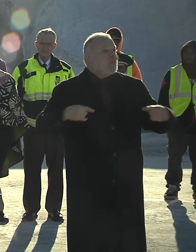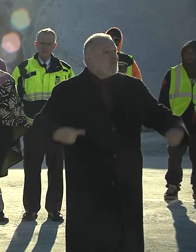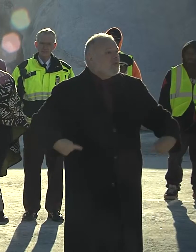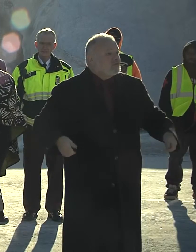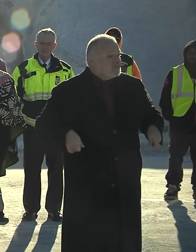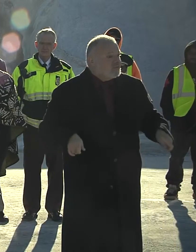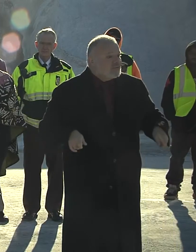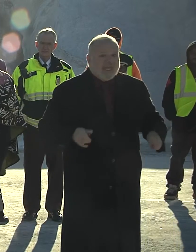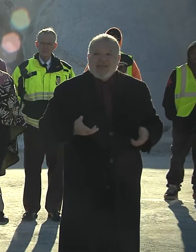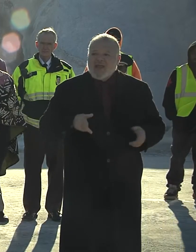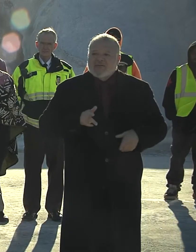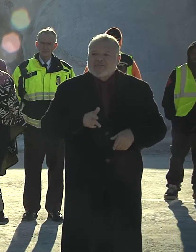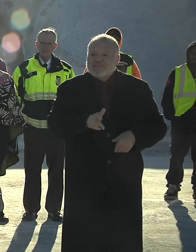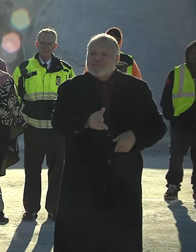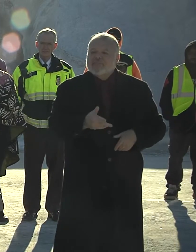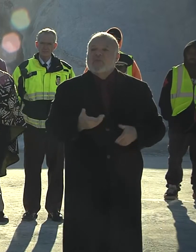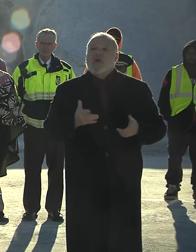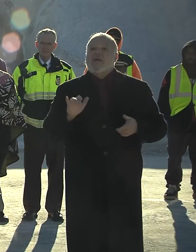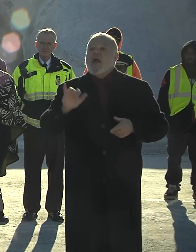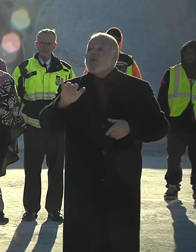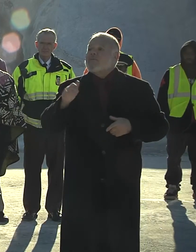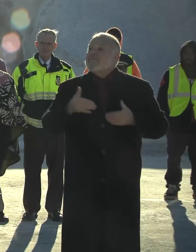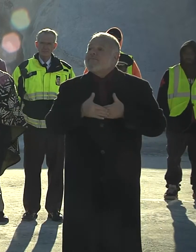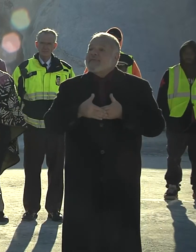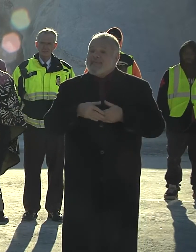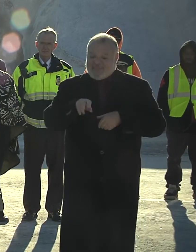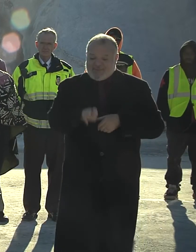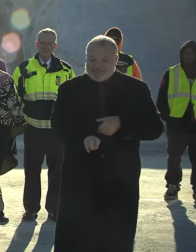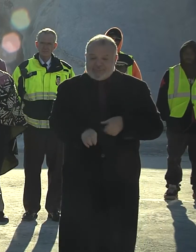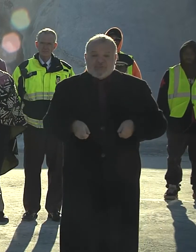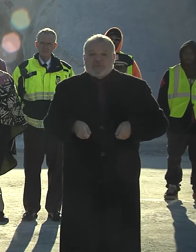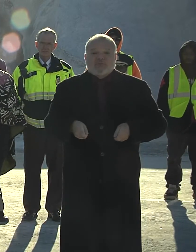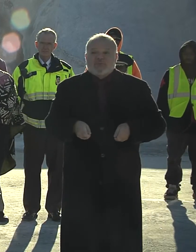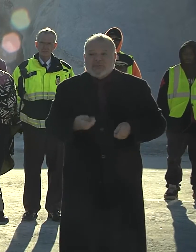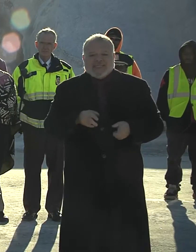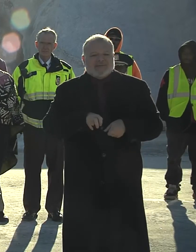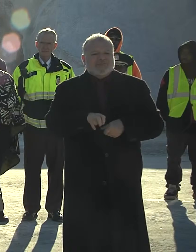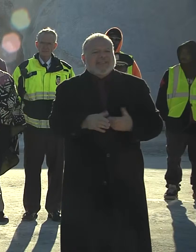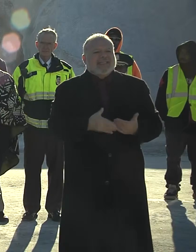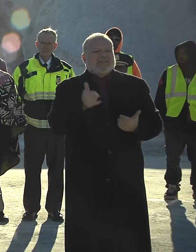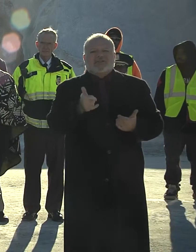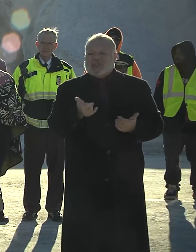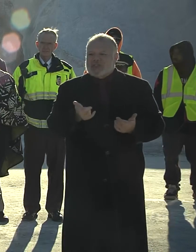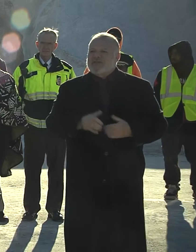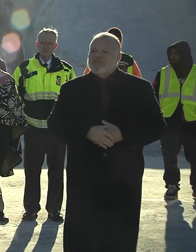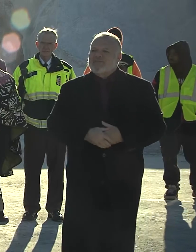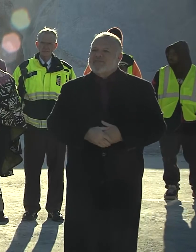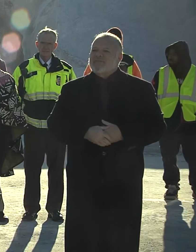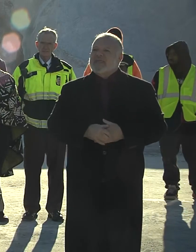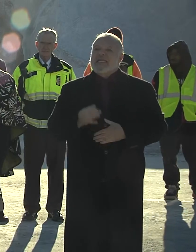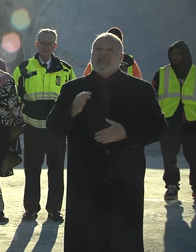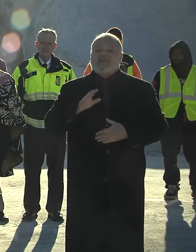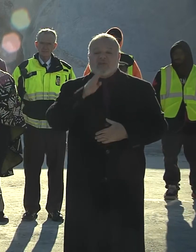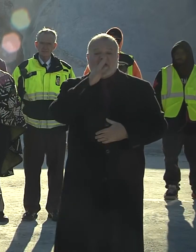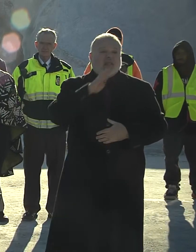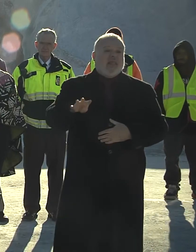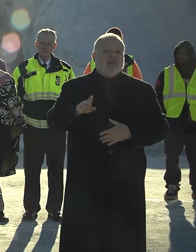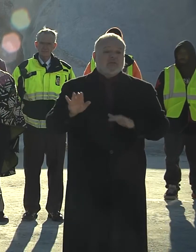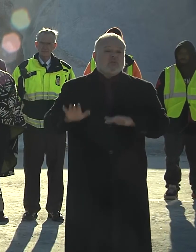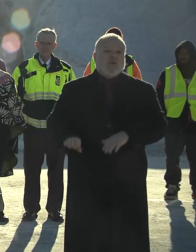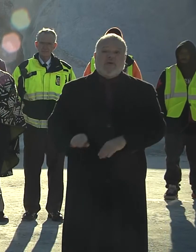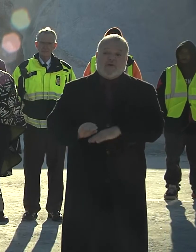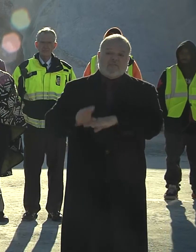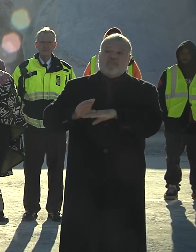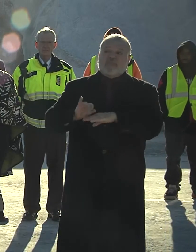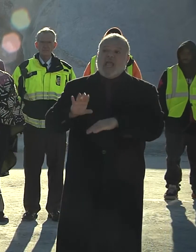stroller. When you do not clear your sidewalk, you force people to travel in the street or navigate icy and uneven